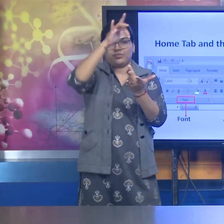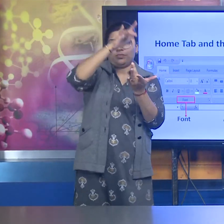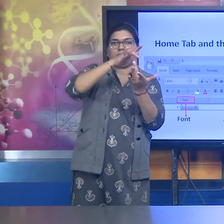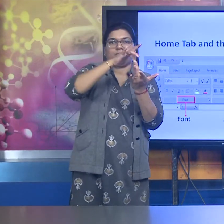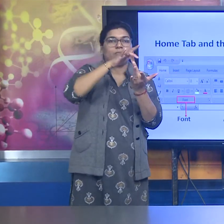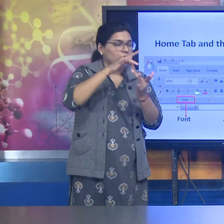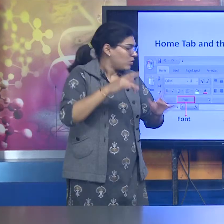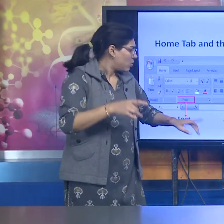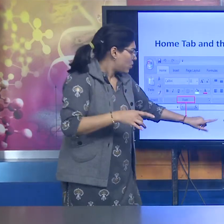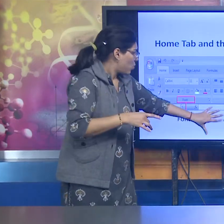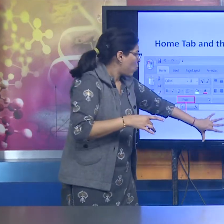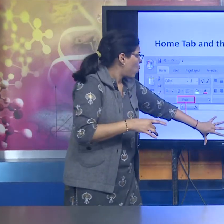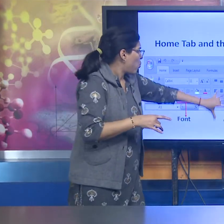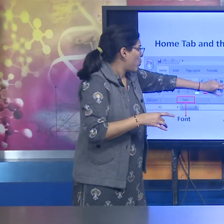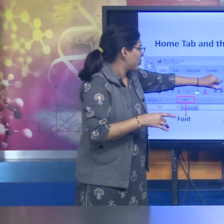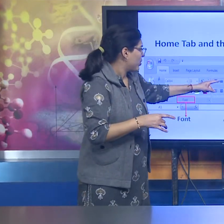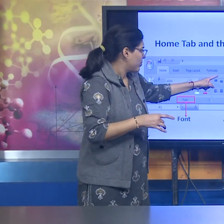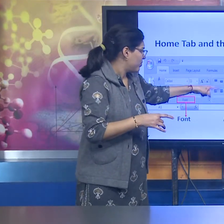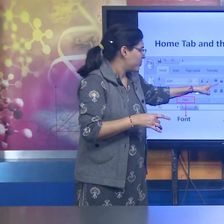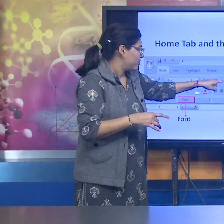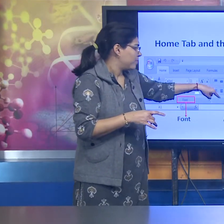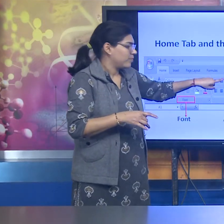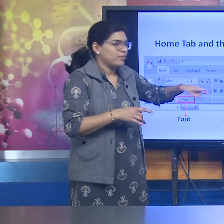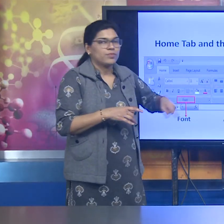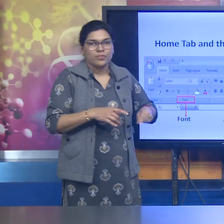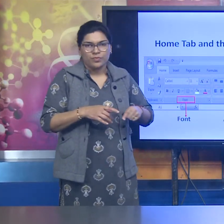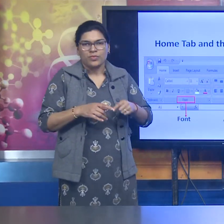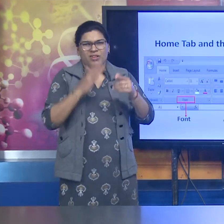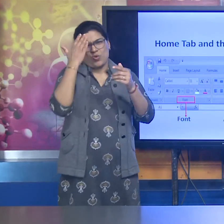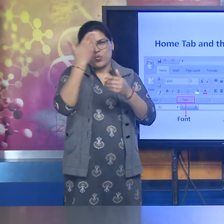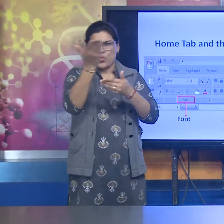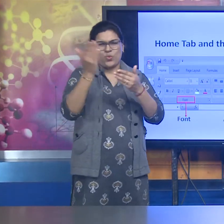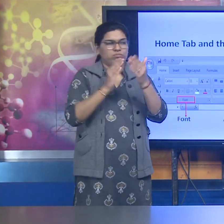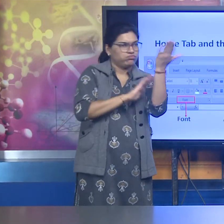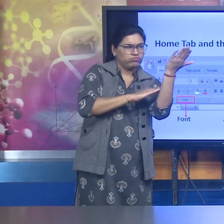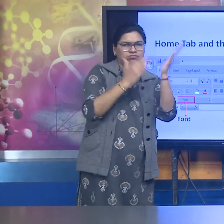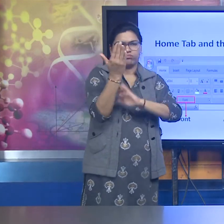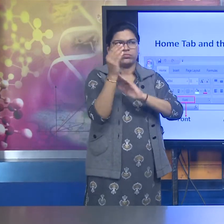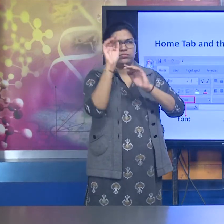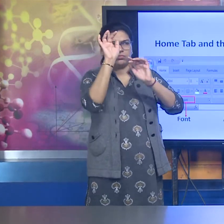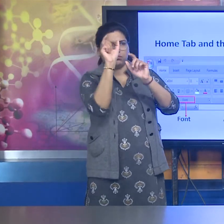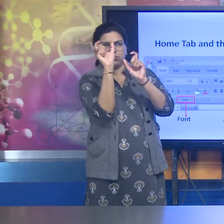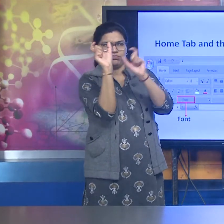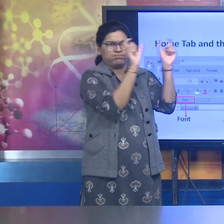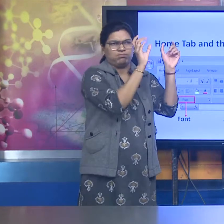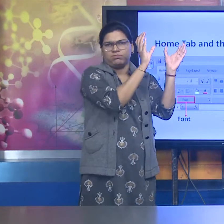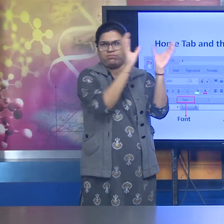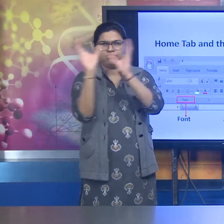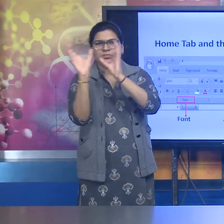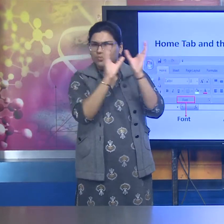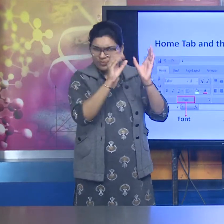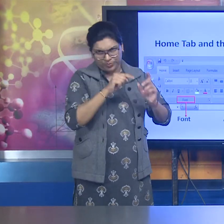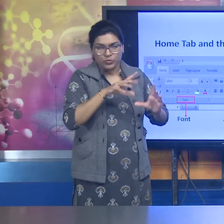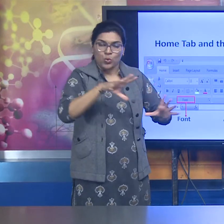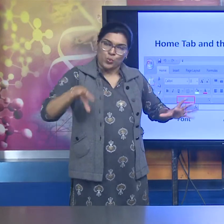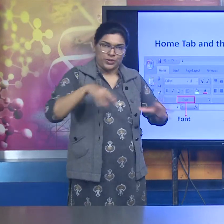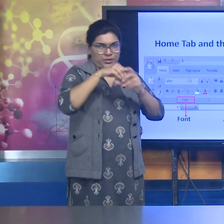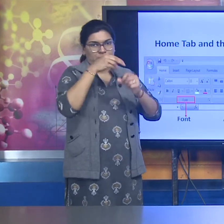Alignment is where you want the text on the right side, on the left side,